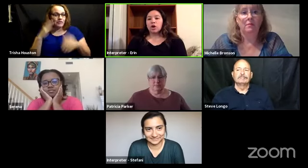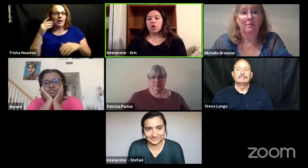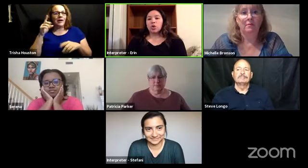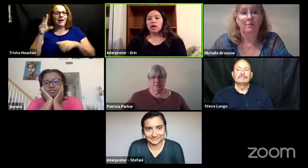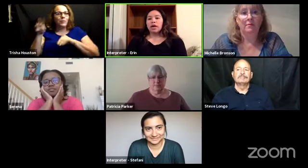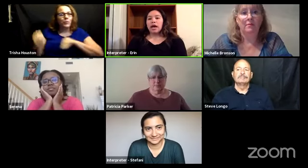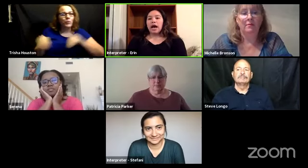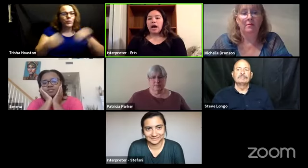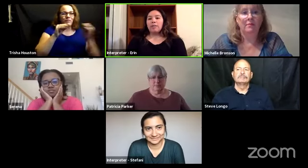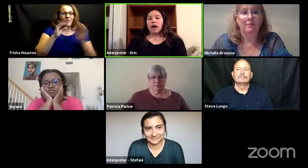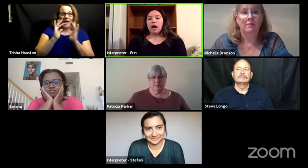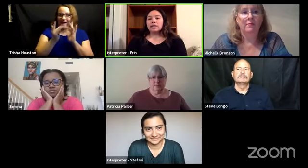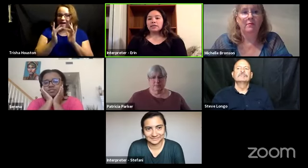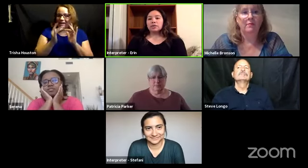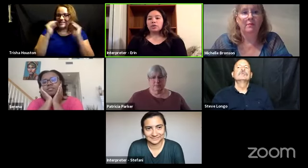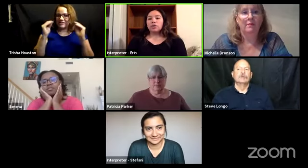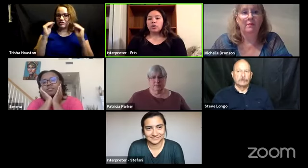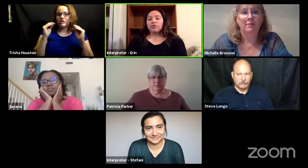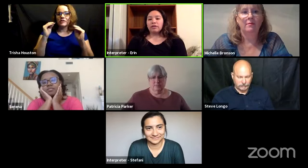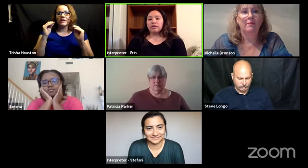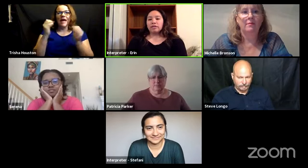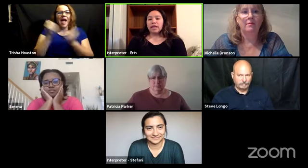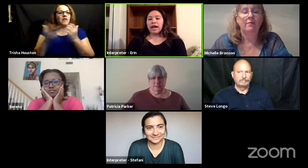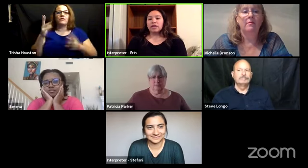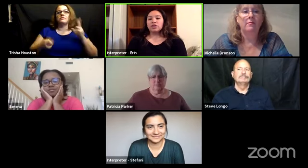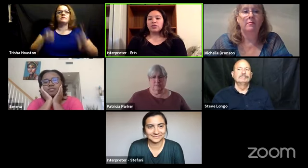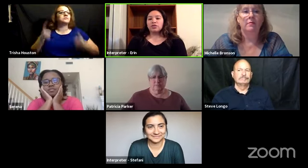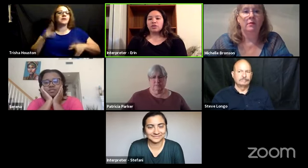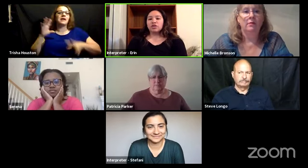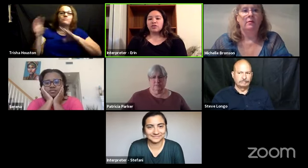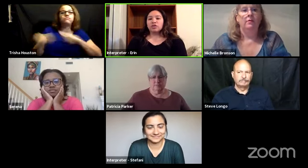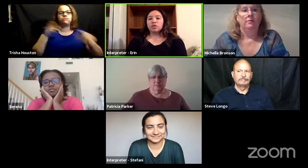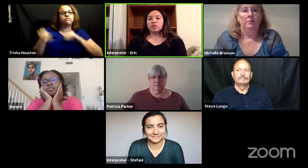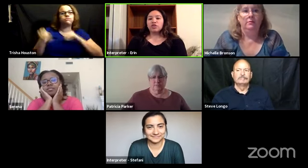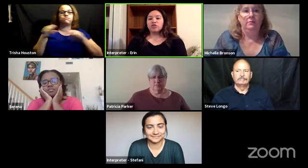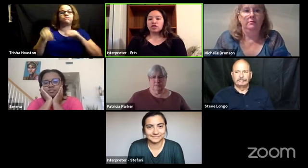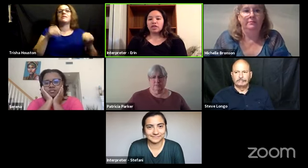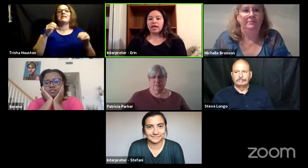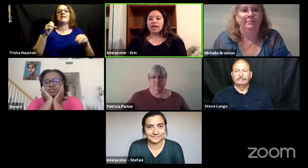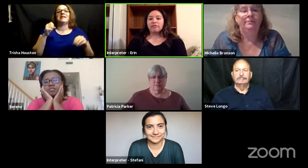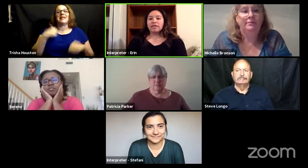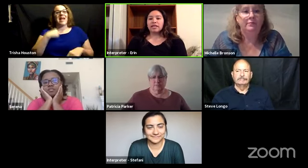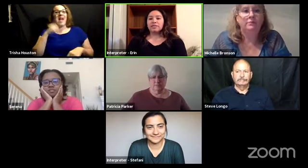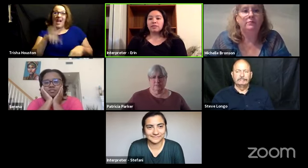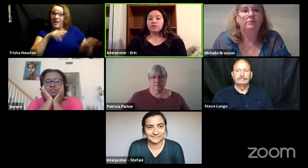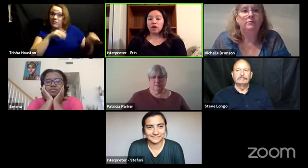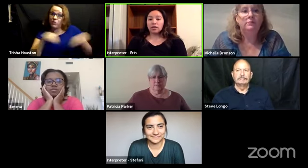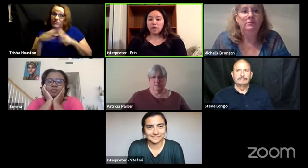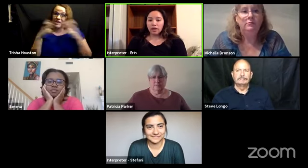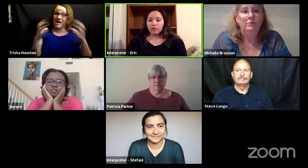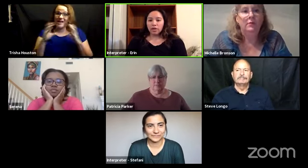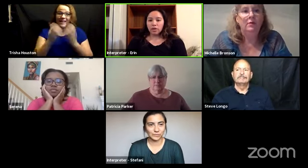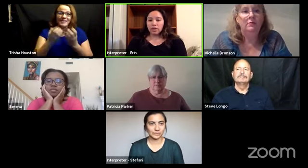So us who were faculty had to switch to virtual instruction, and everything had to be moved online very